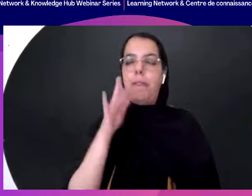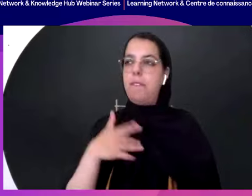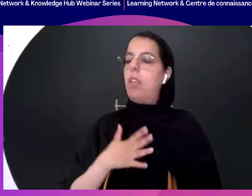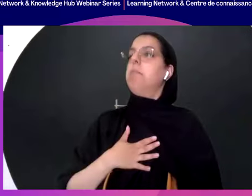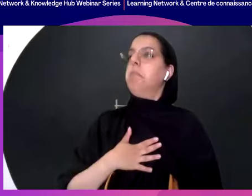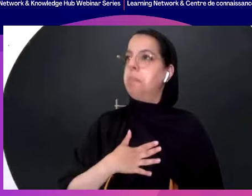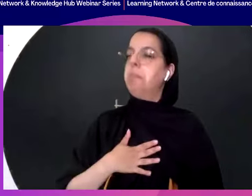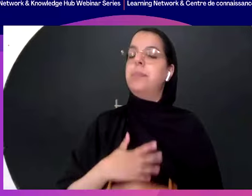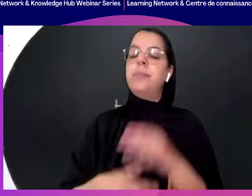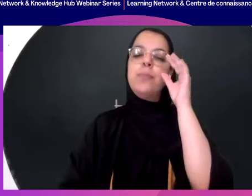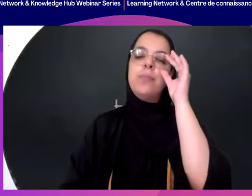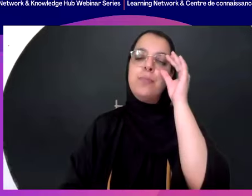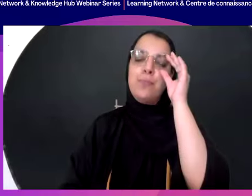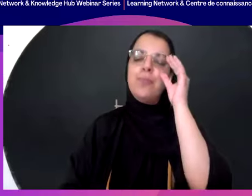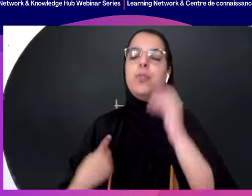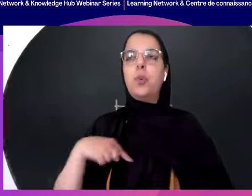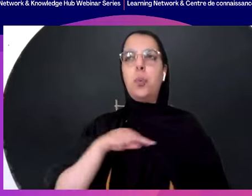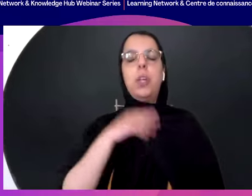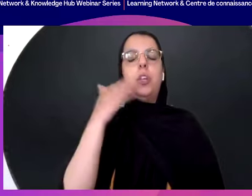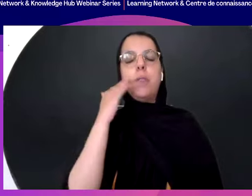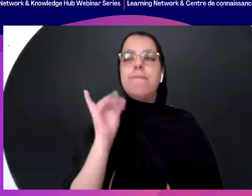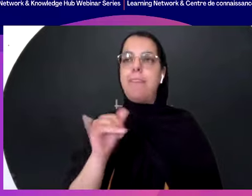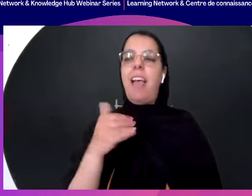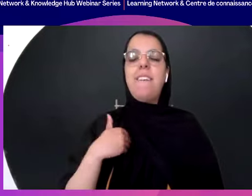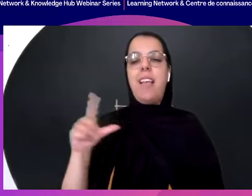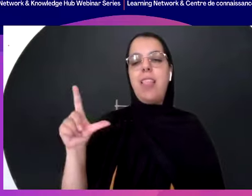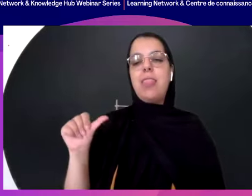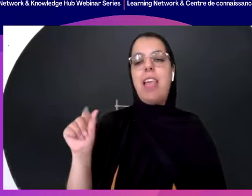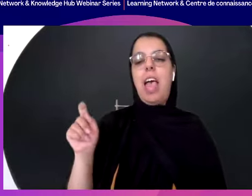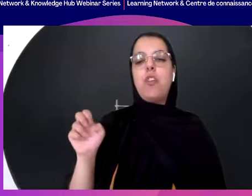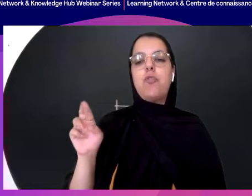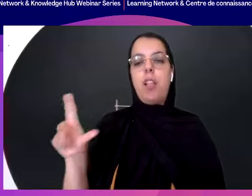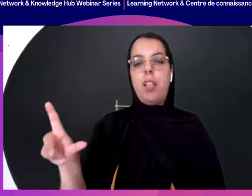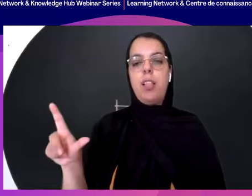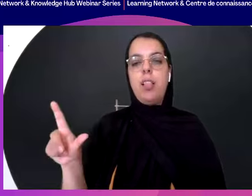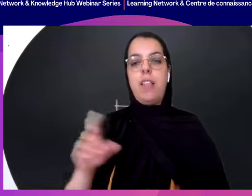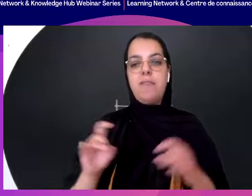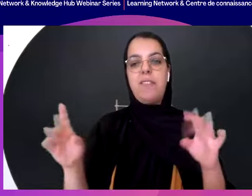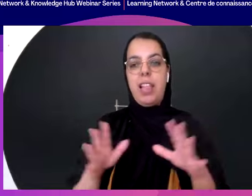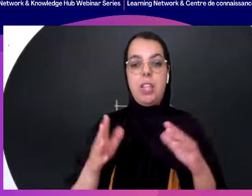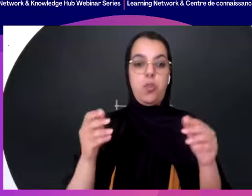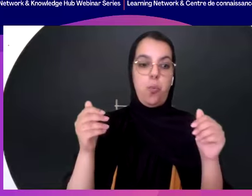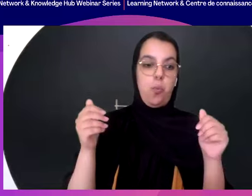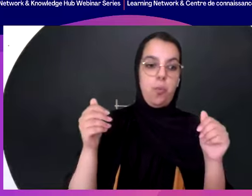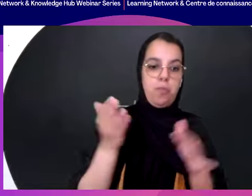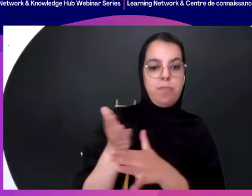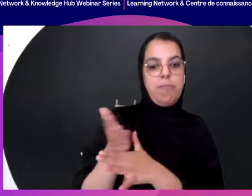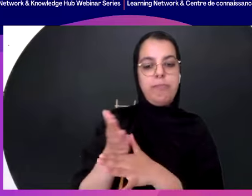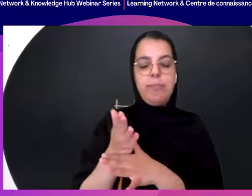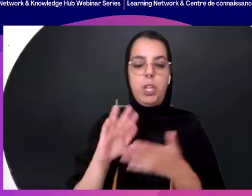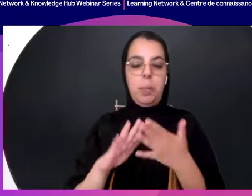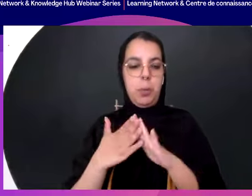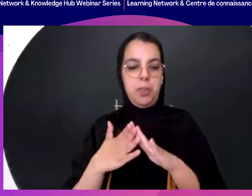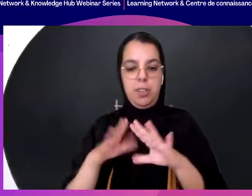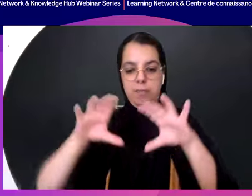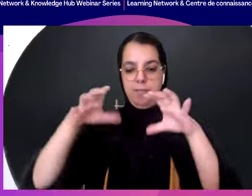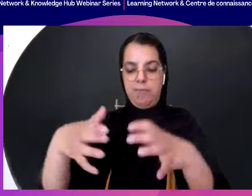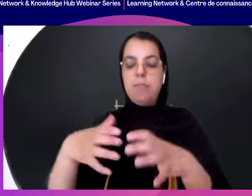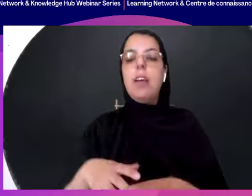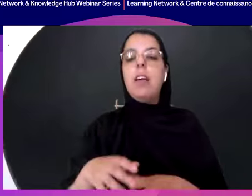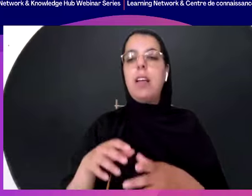little bit about lateral violence with and among communities and working to address that. So if you're a service